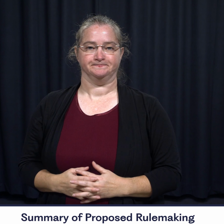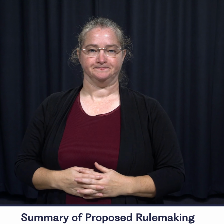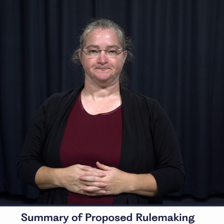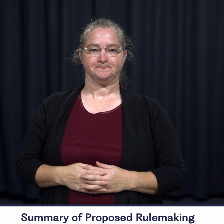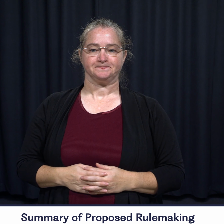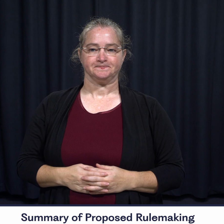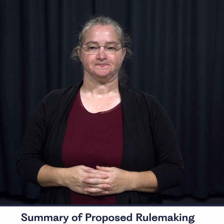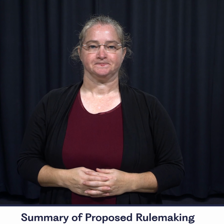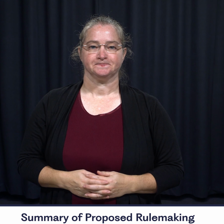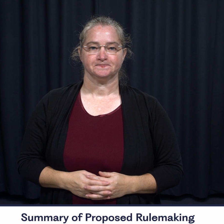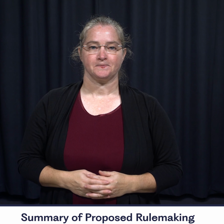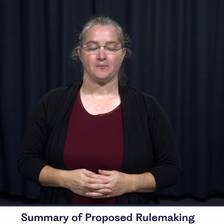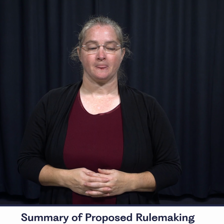Summary of proposed rulemaking.